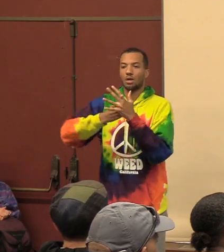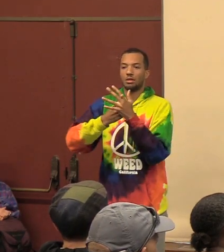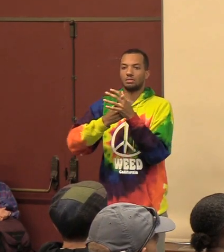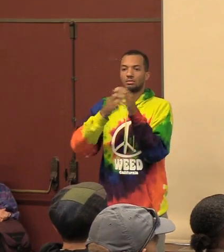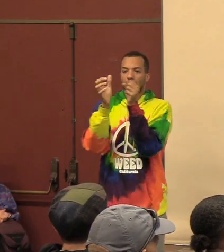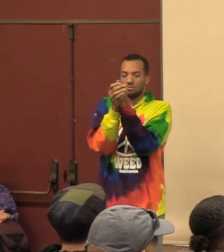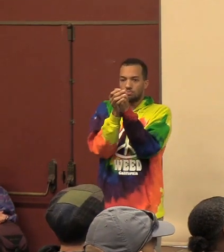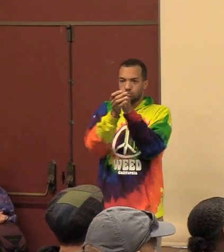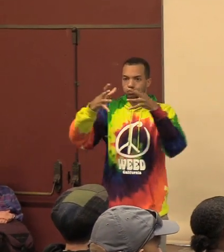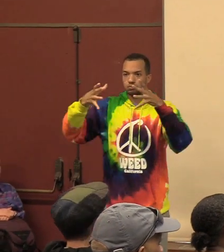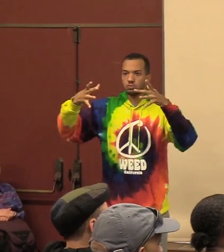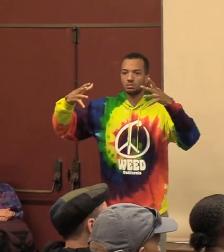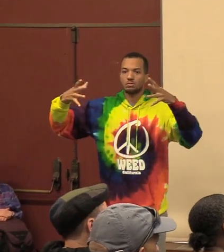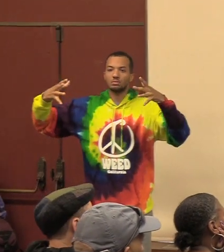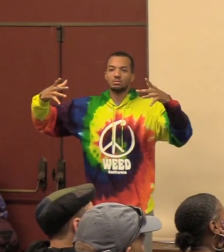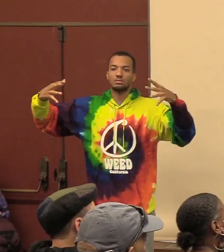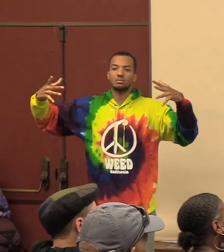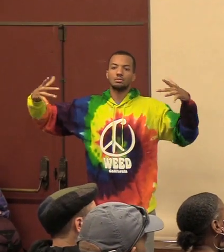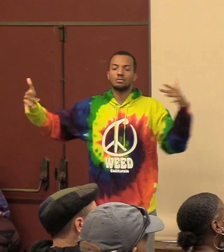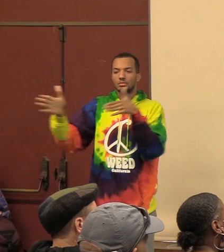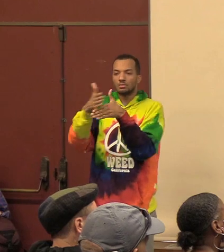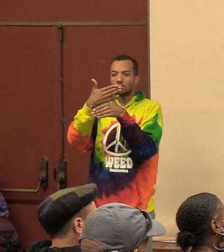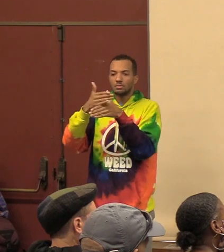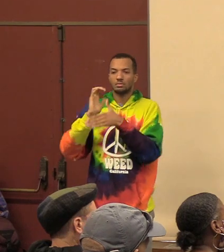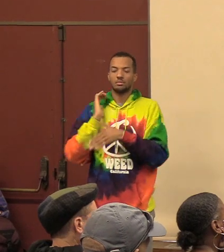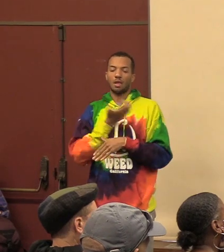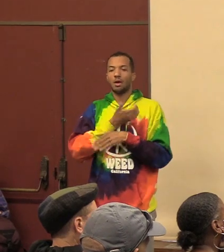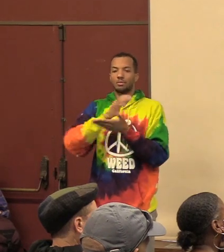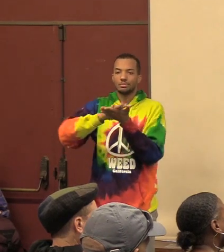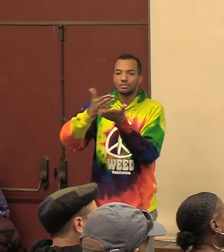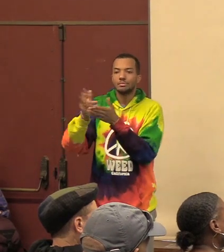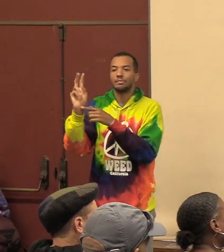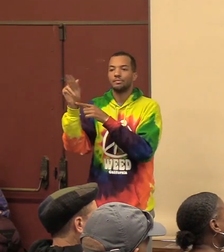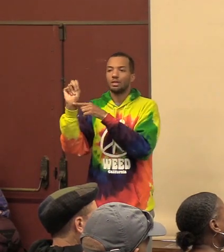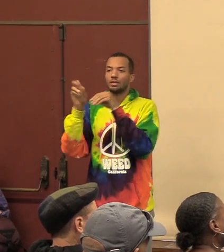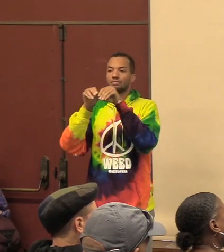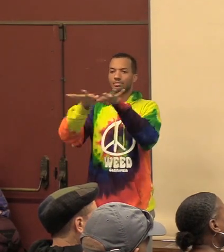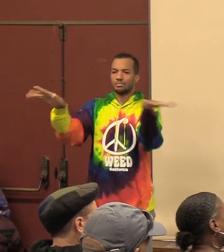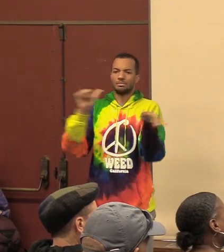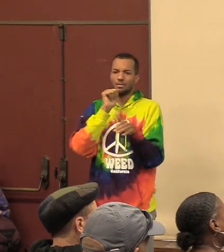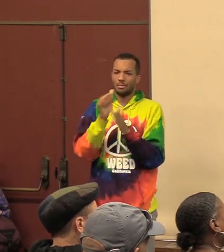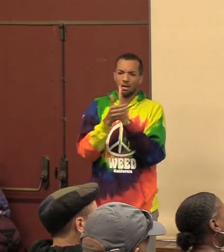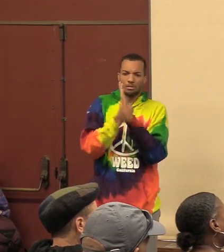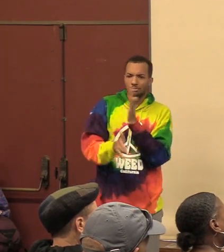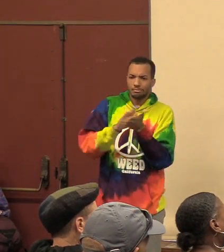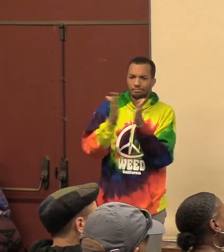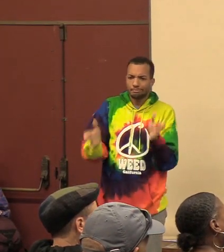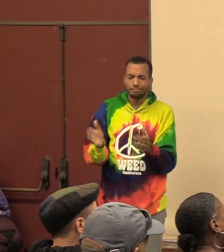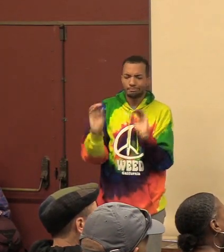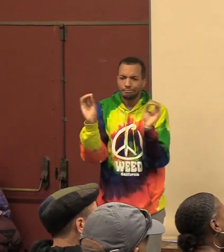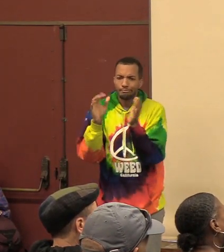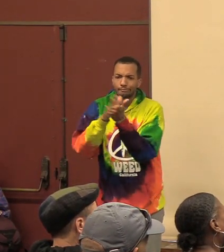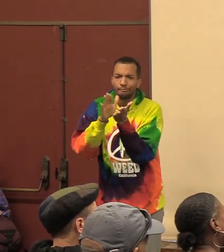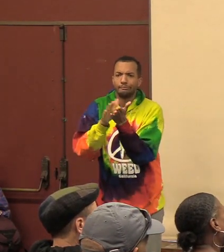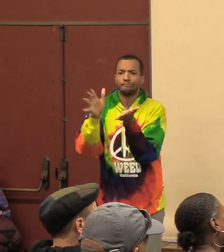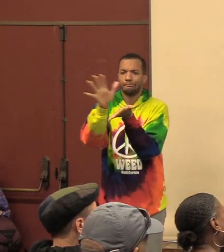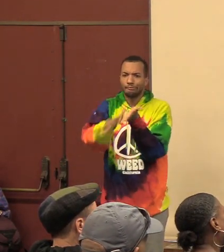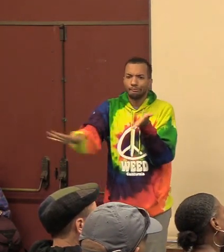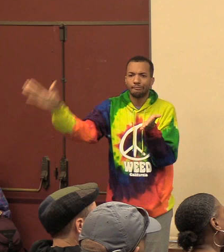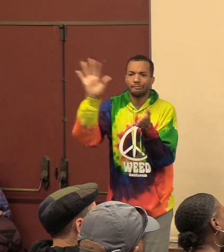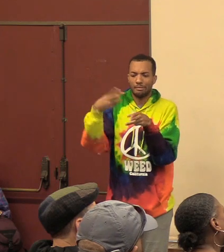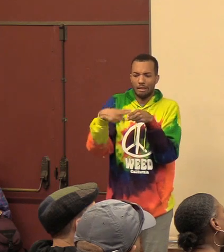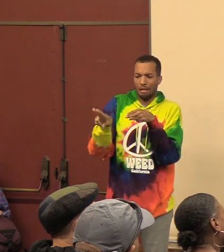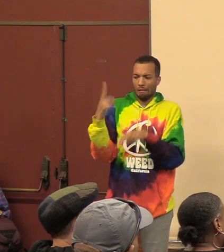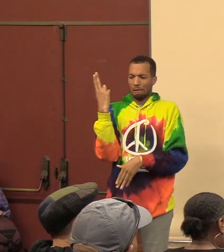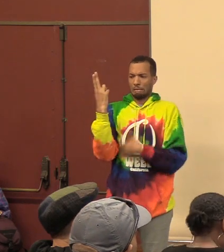explode. And when we decided to share our vegan cuisine with the masses, I ain't no chef. I ain't been to chef school. I don't even know how to hold a knife